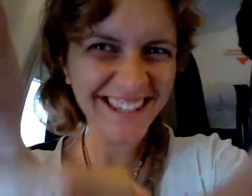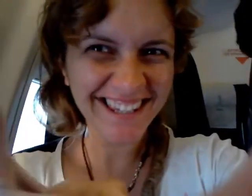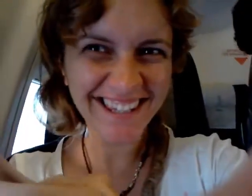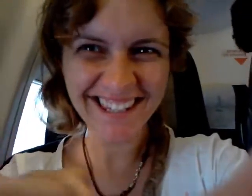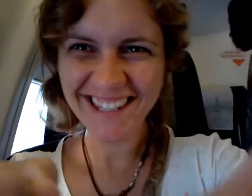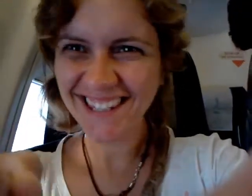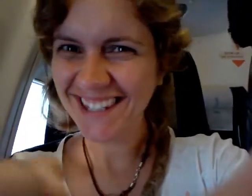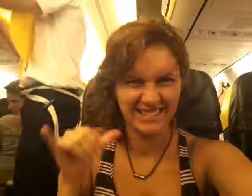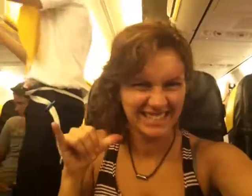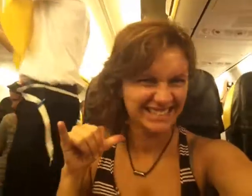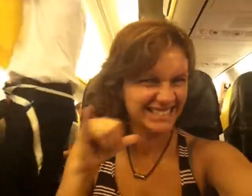secure.